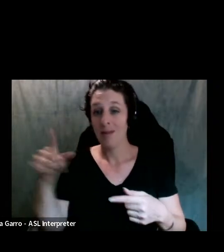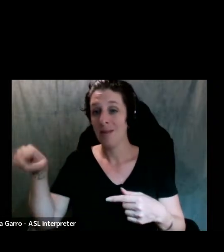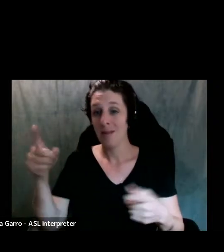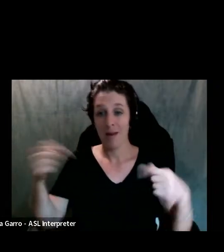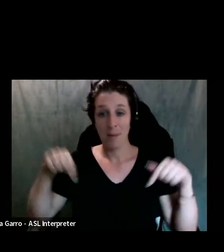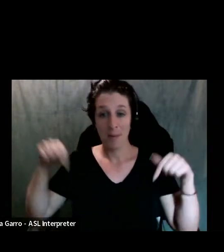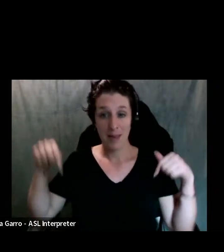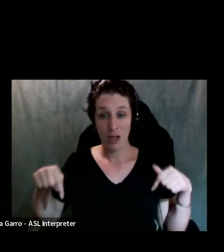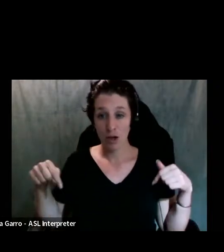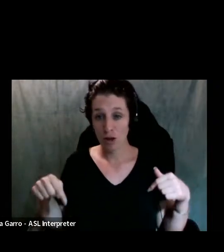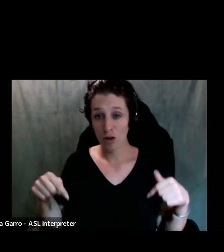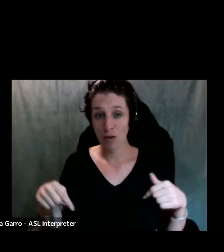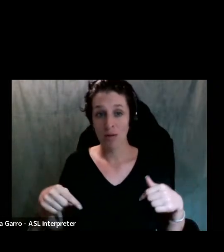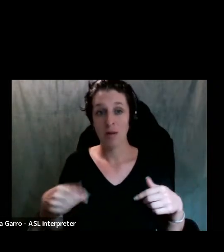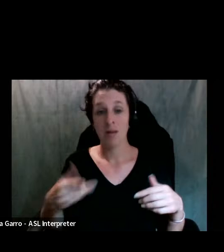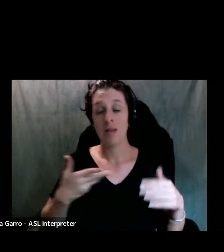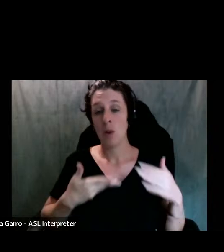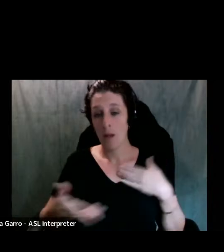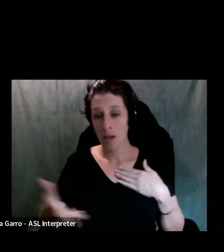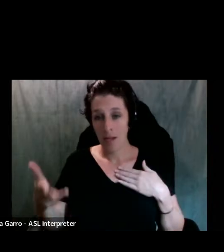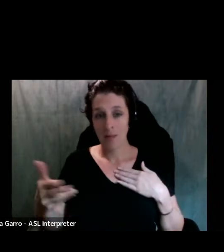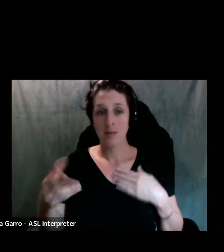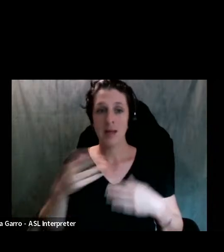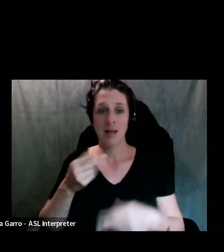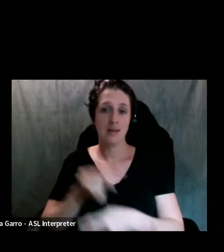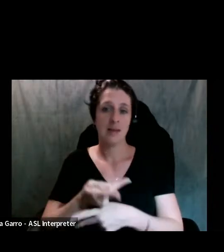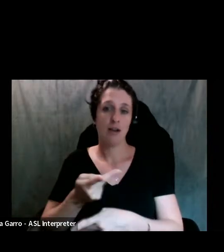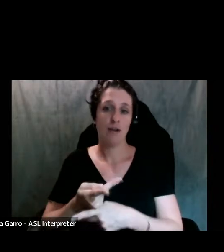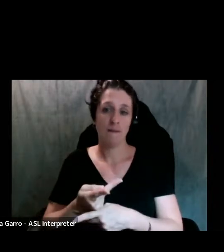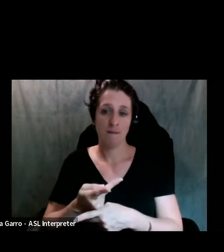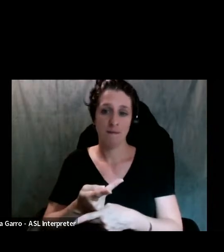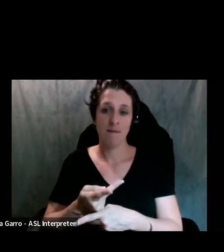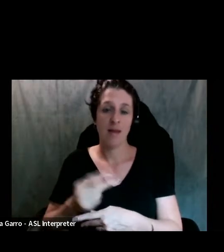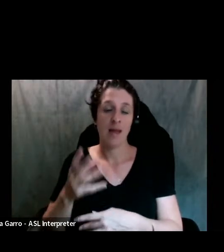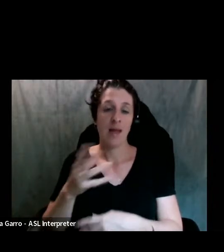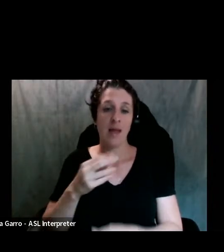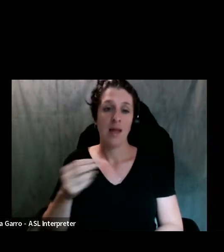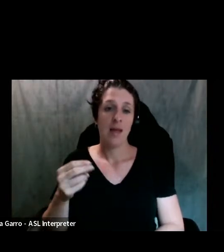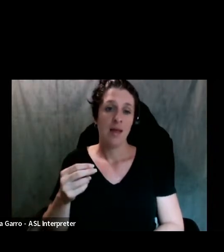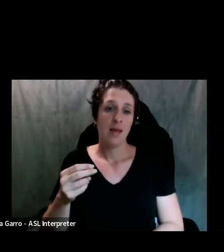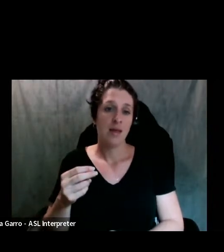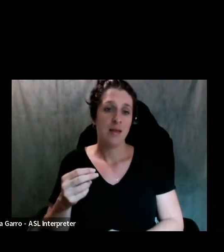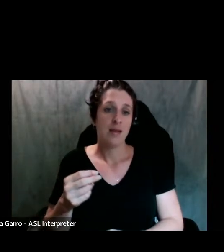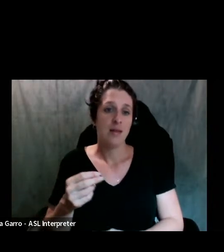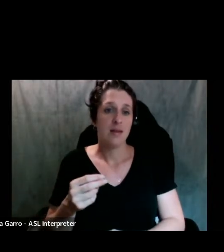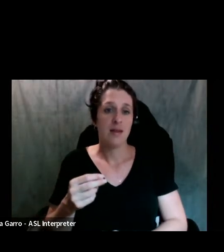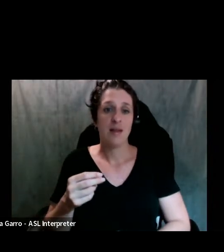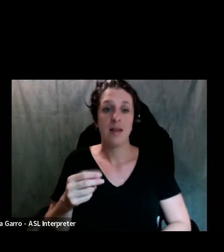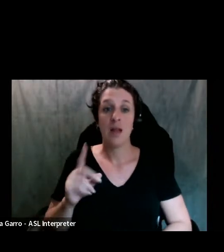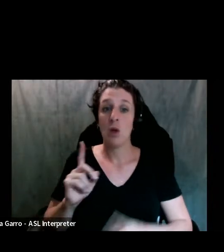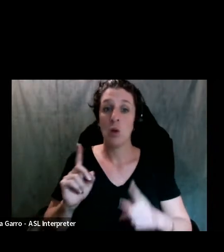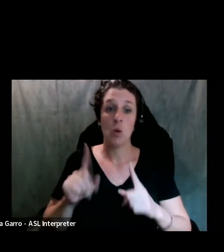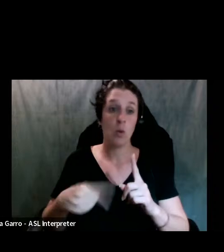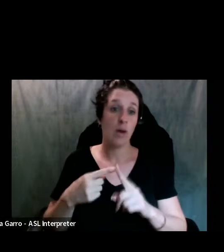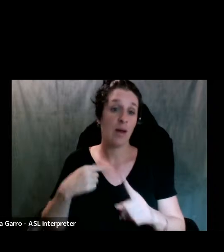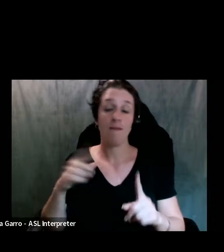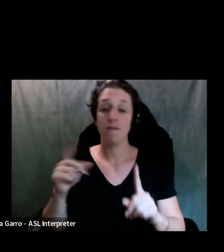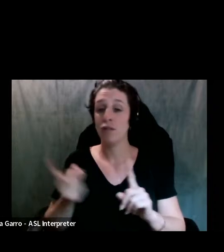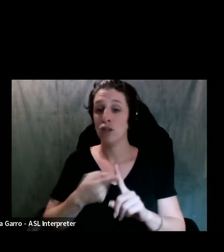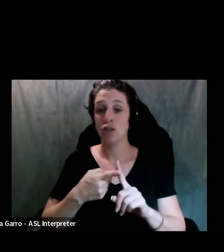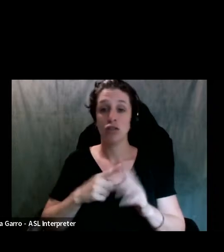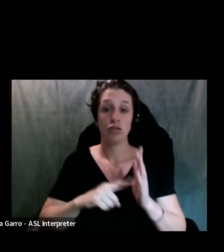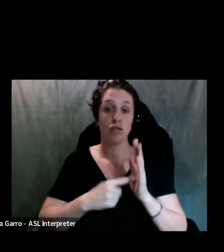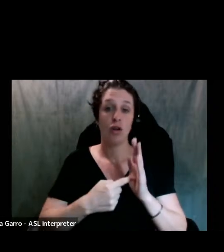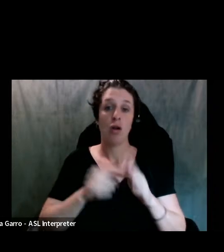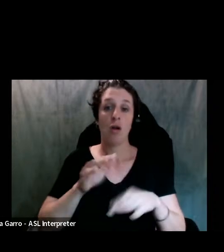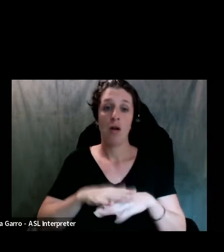and they're welcomed and they're taken care of. And I don't know, when I first started on the board,